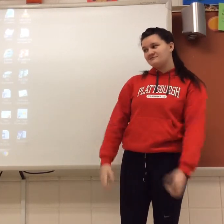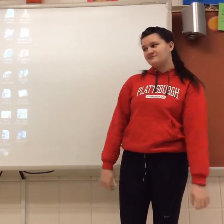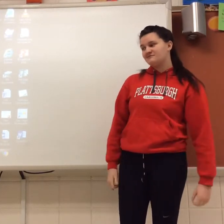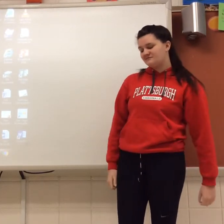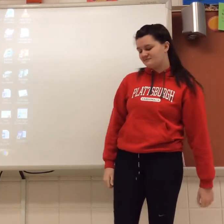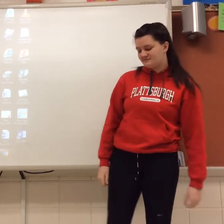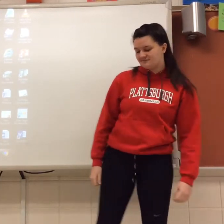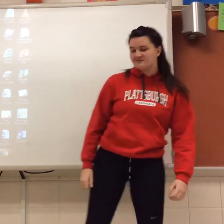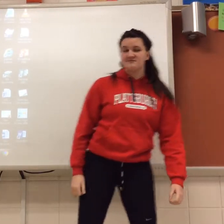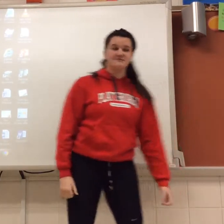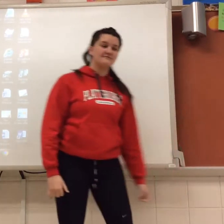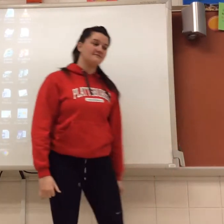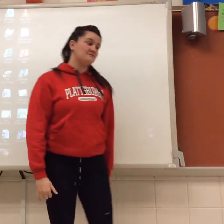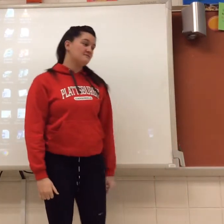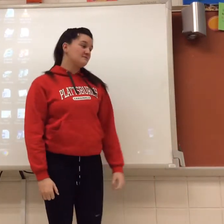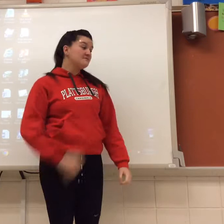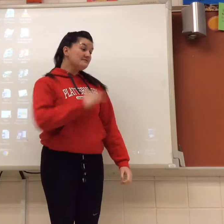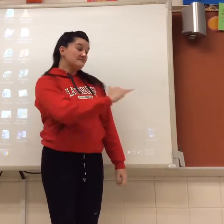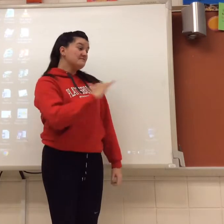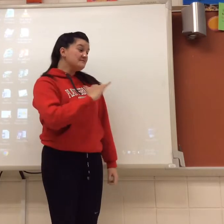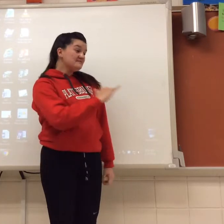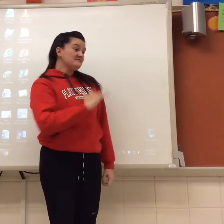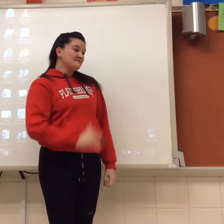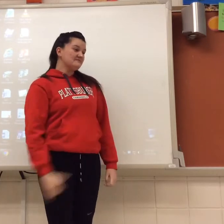friend." "Me too,"